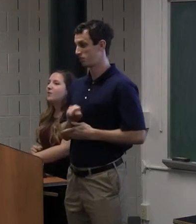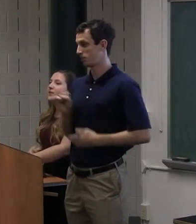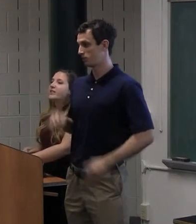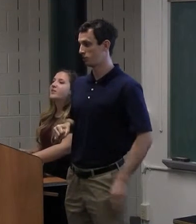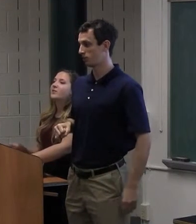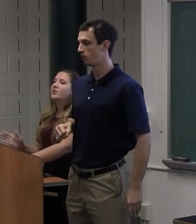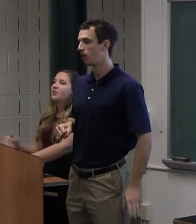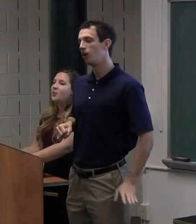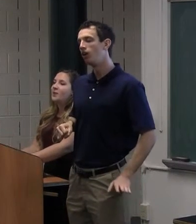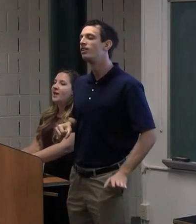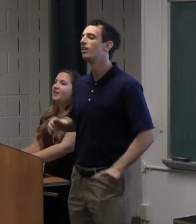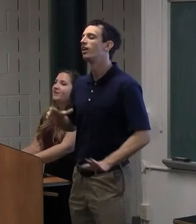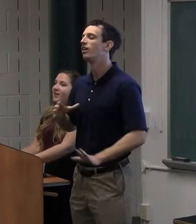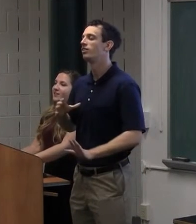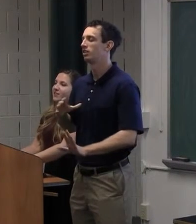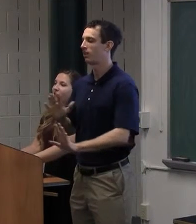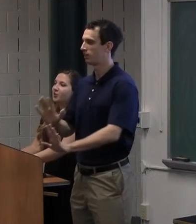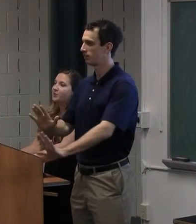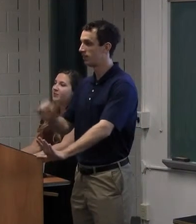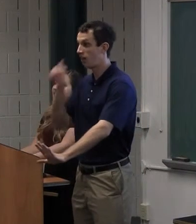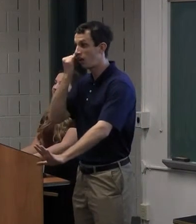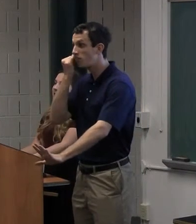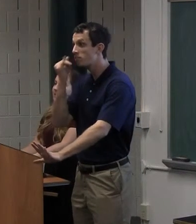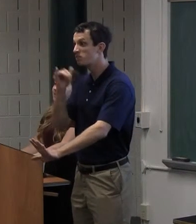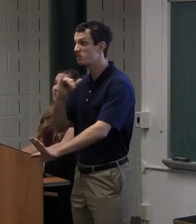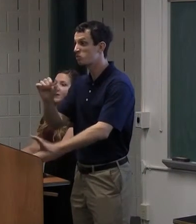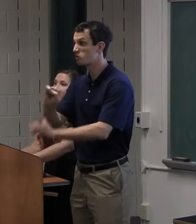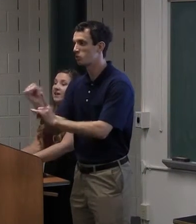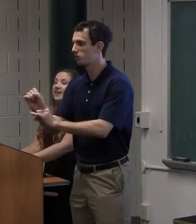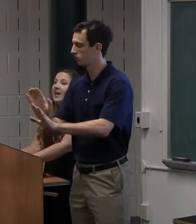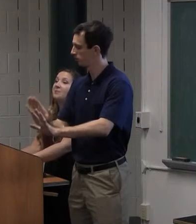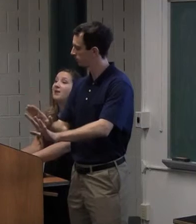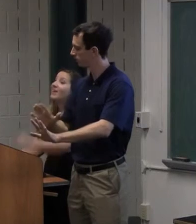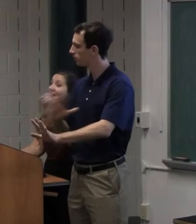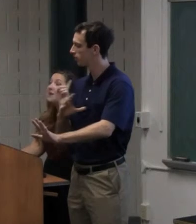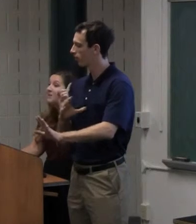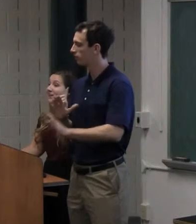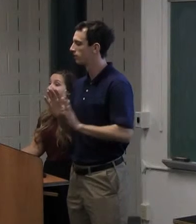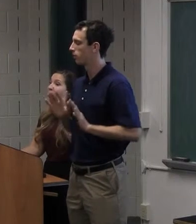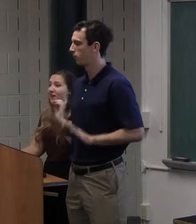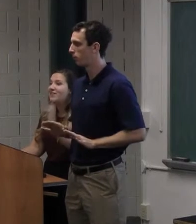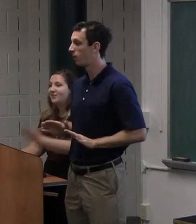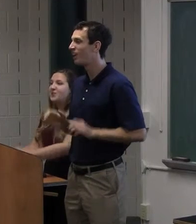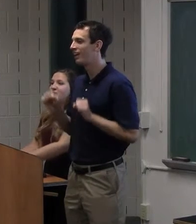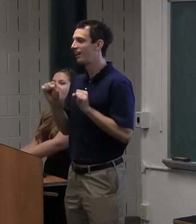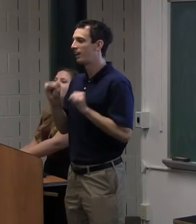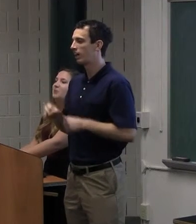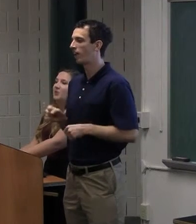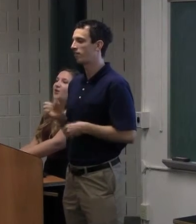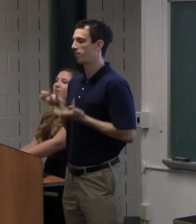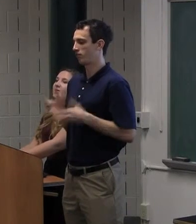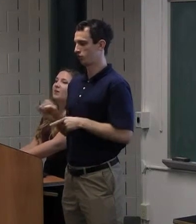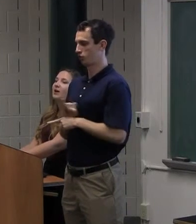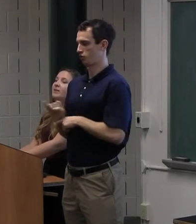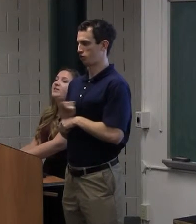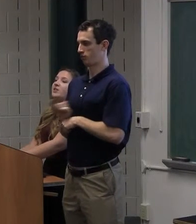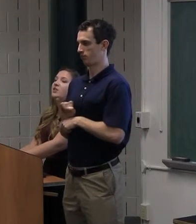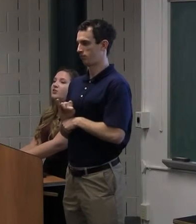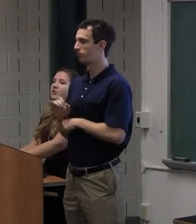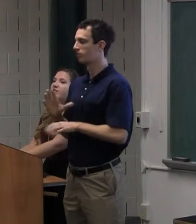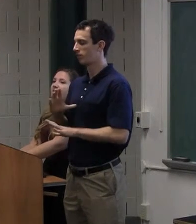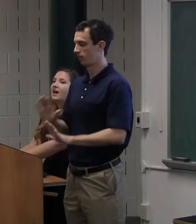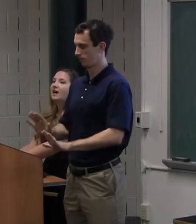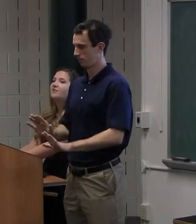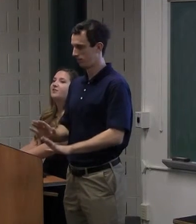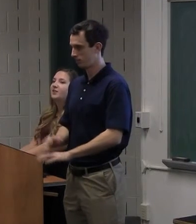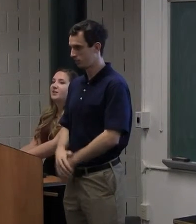It's not the worst thing in the world. Don't panic if that's the circumstance you end up in. It can be done. You can finish internship with all of your requirements.